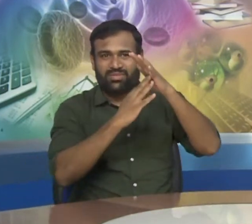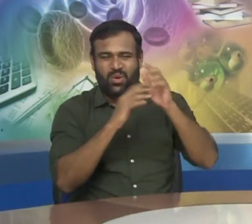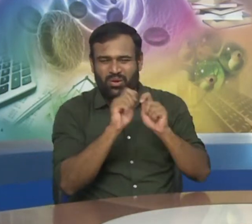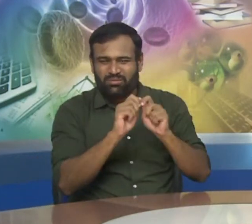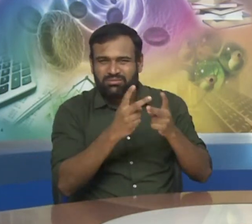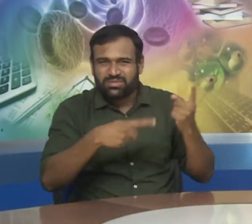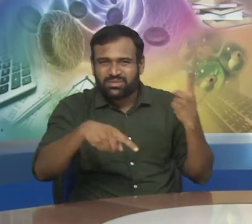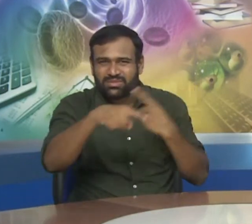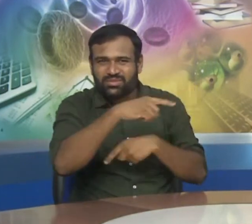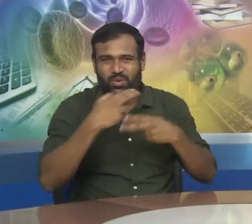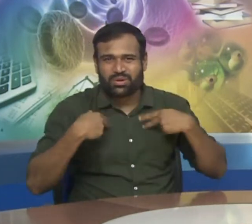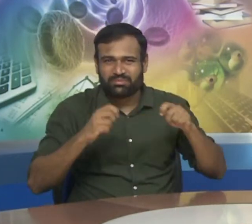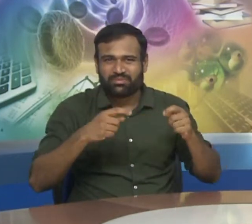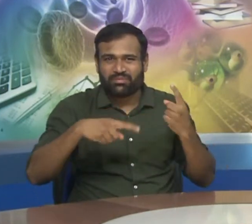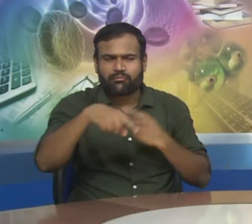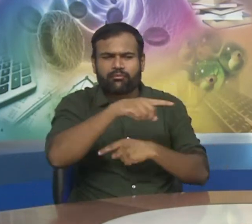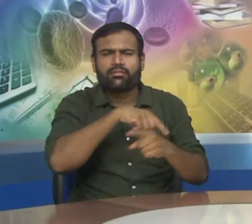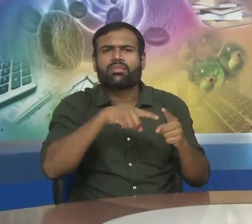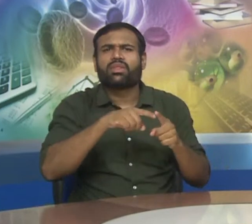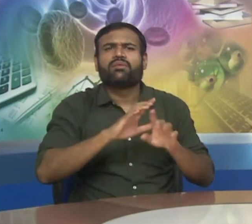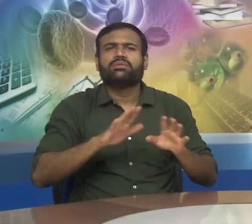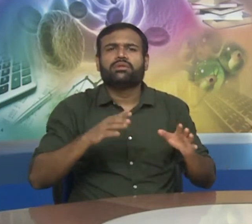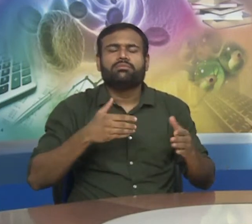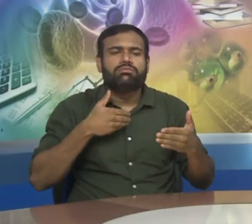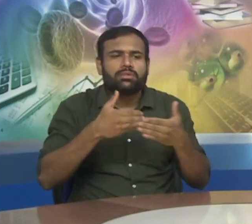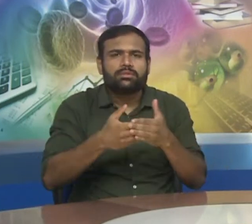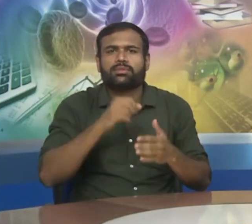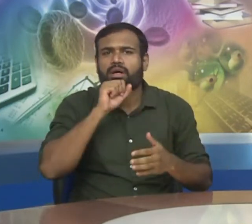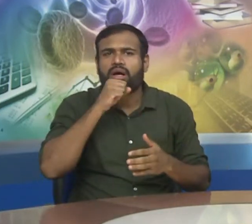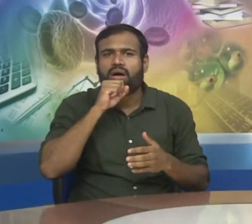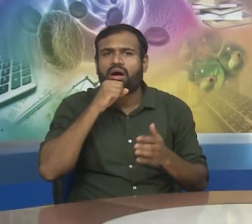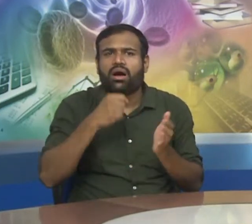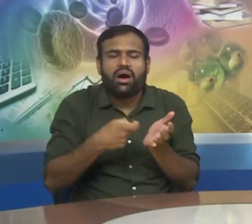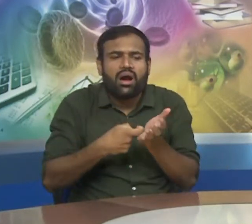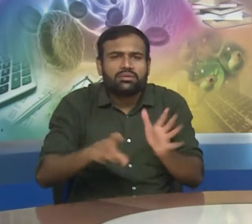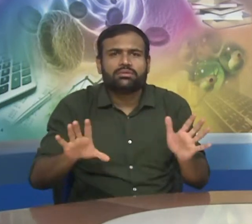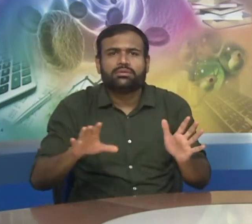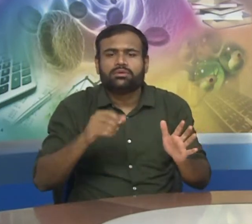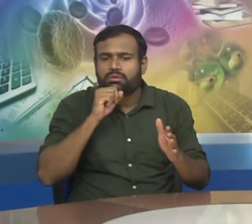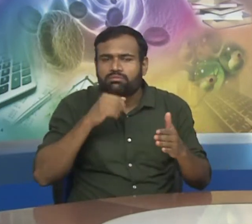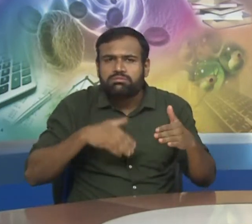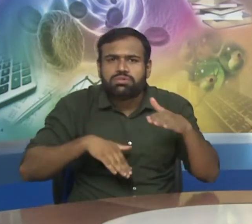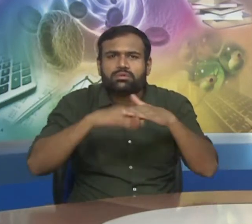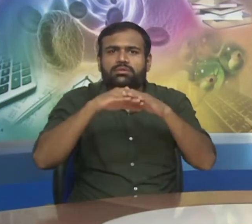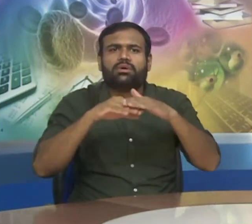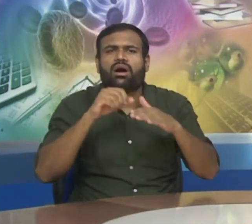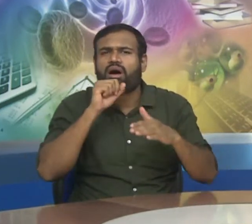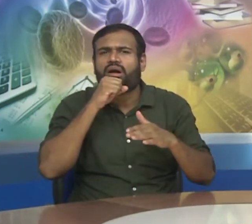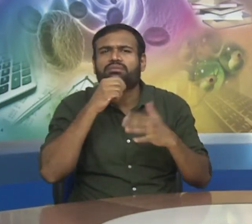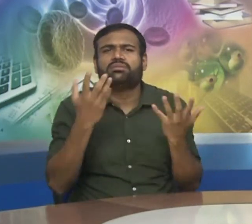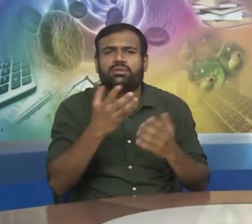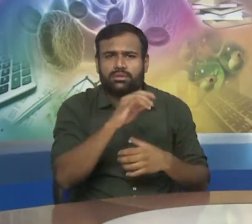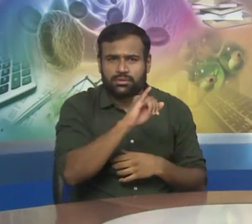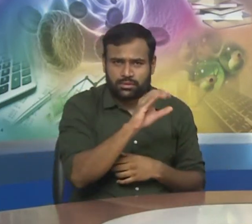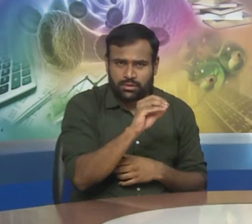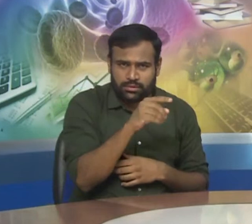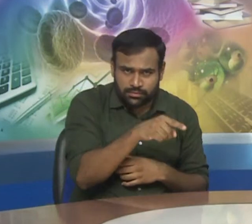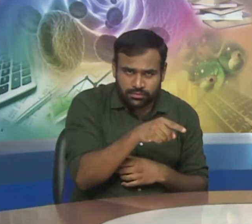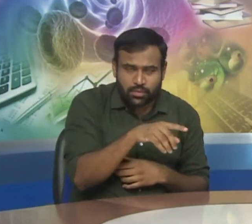The second fill in the blank. The judges of the Supreme Court retire at the age of dash. So what is the age